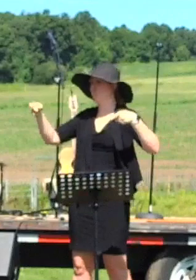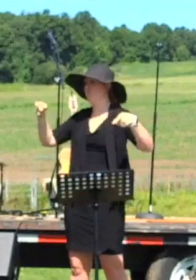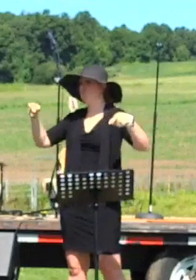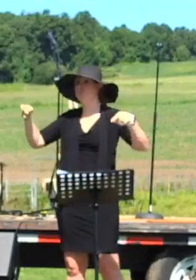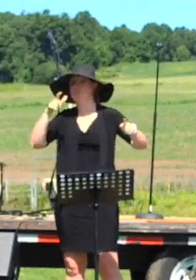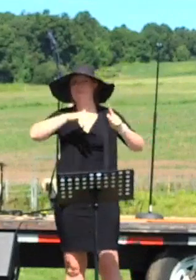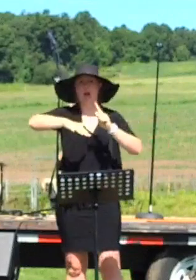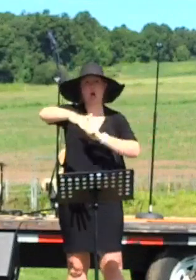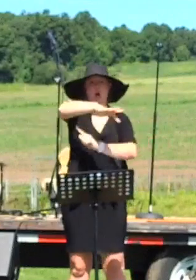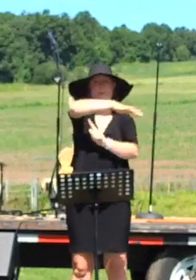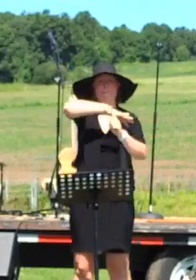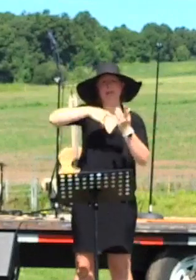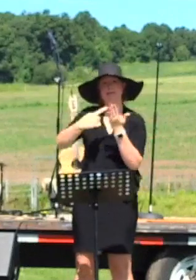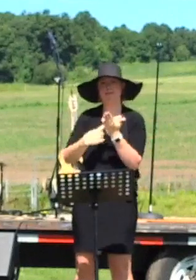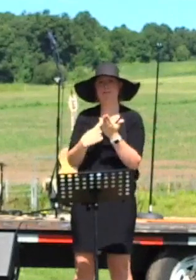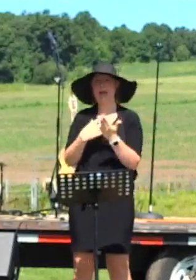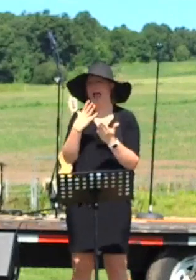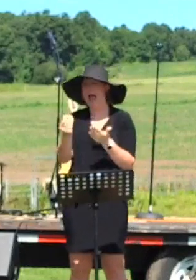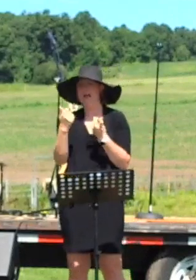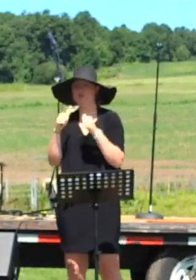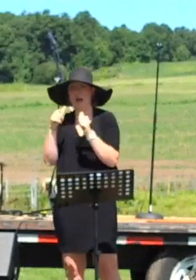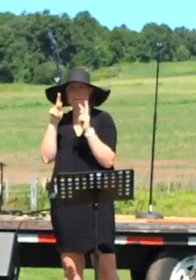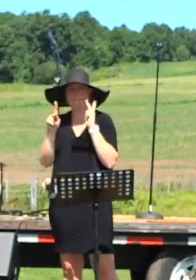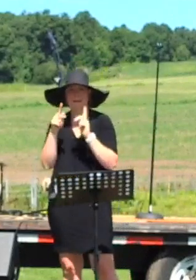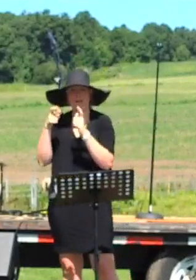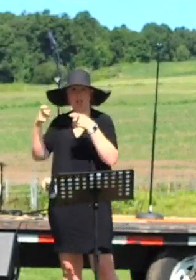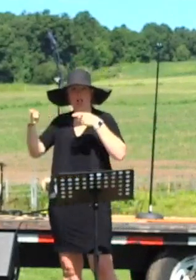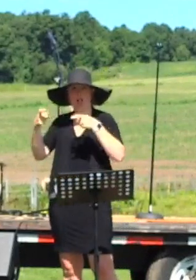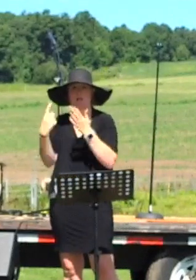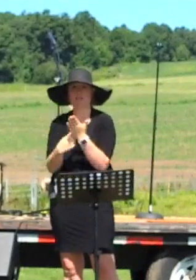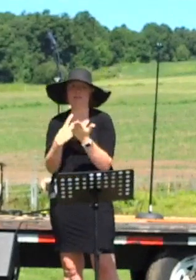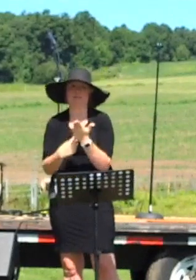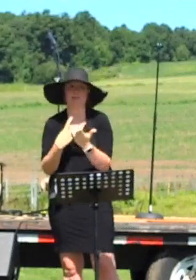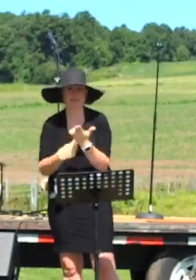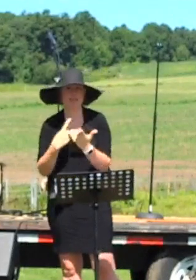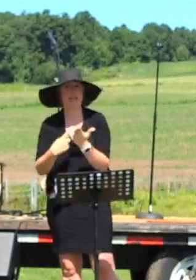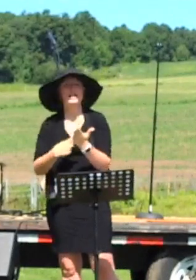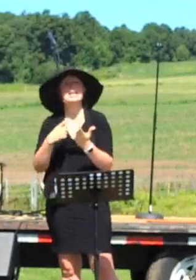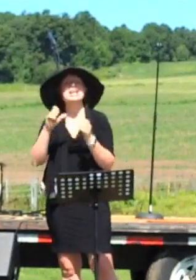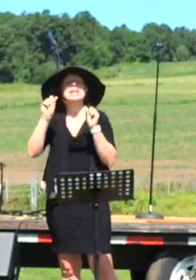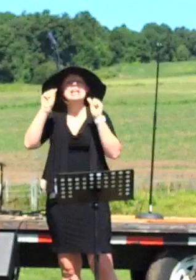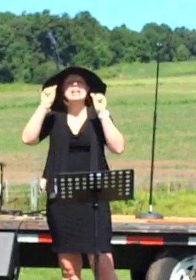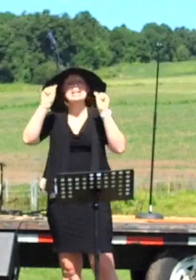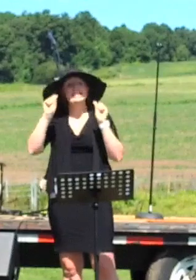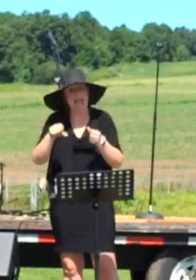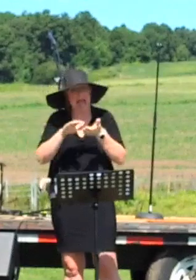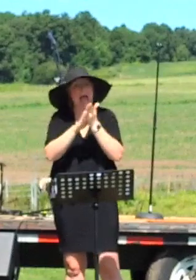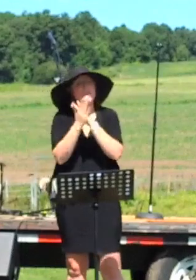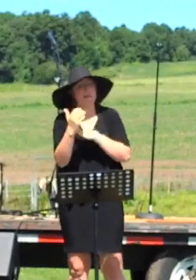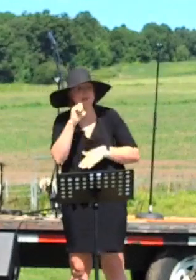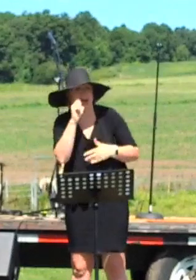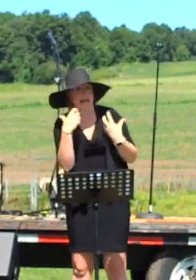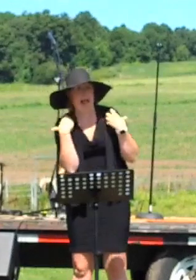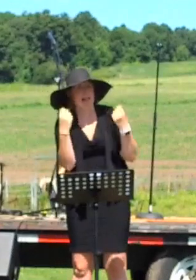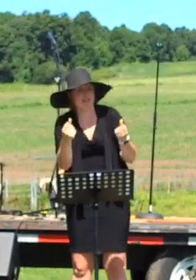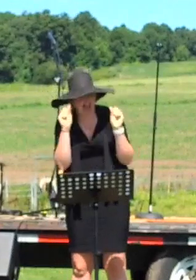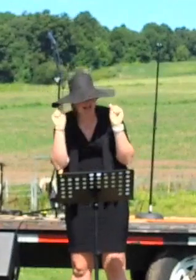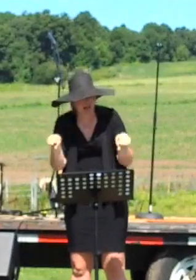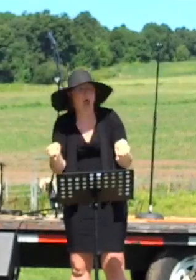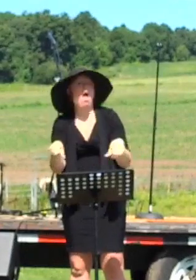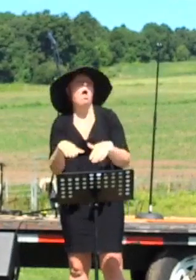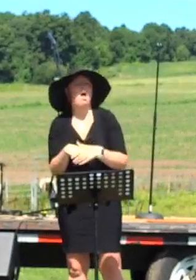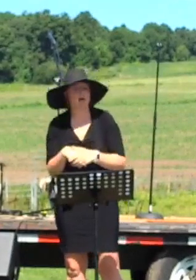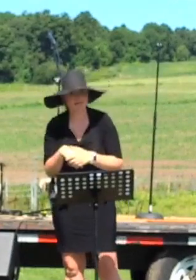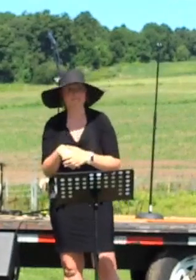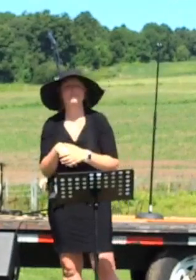them, and even sometimes the people around them, which can lead them sometimes to being quite unhealthy in the manner of which they go